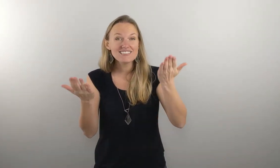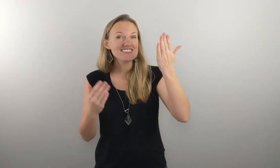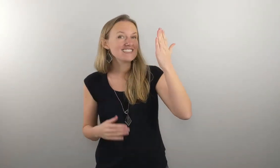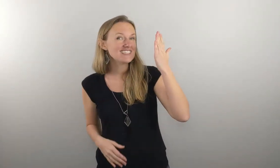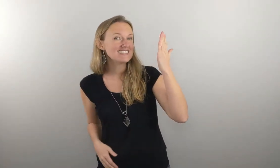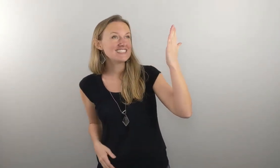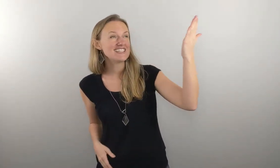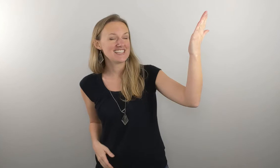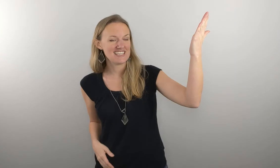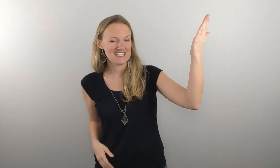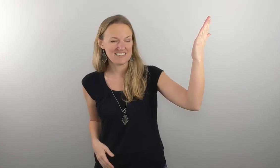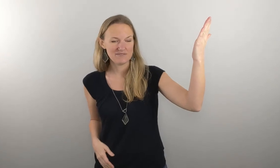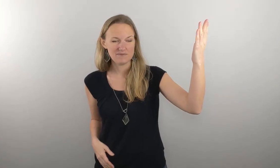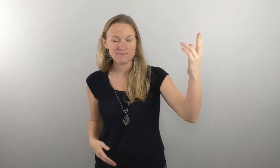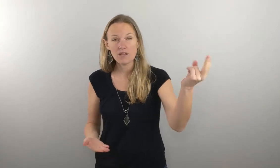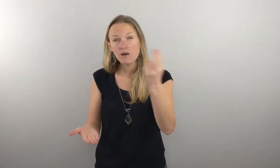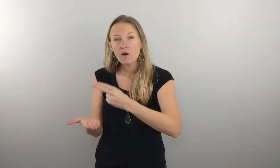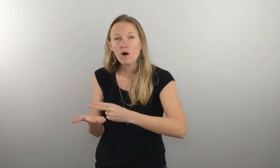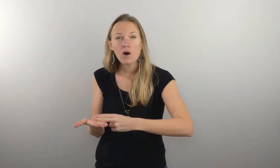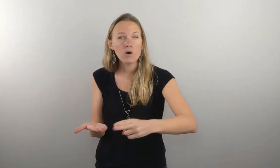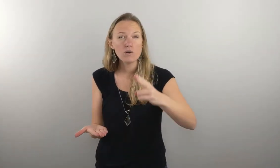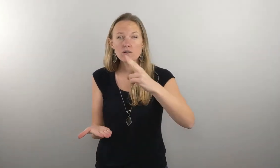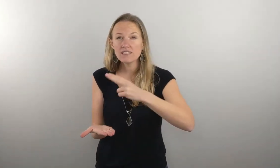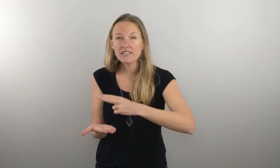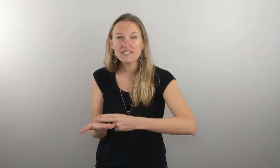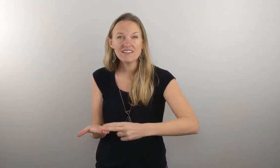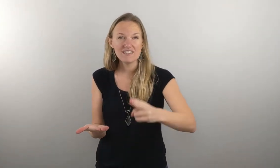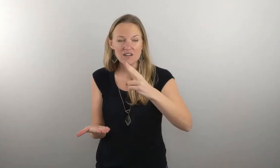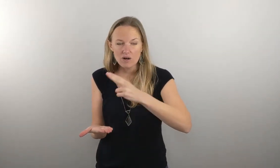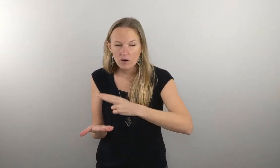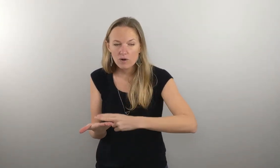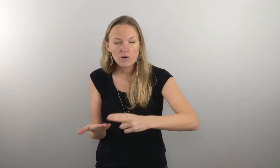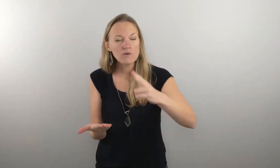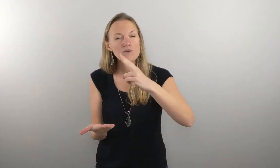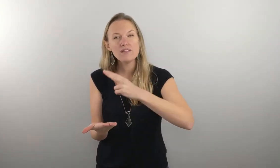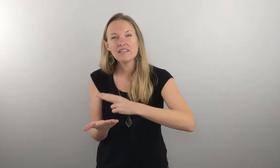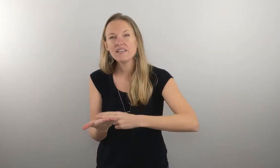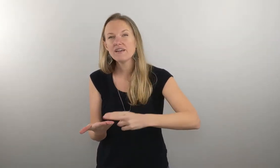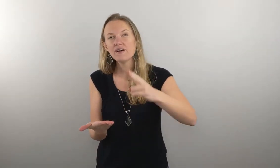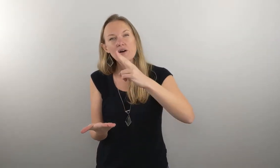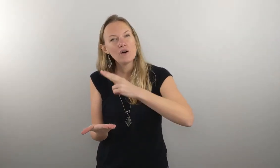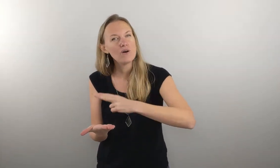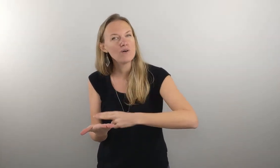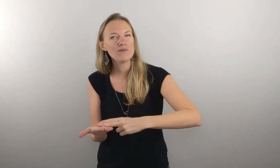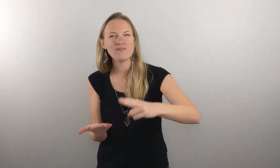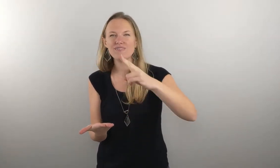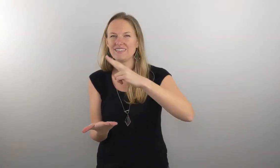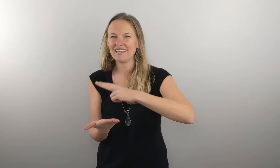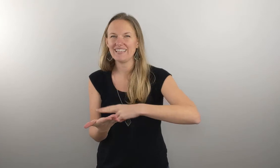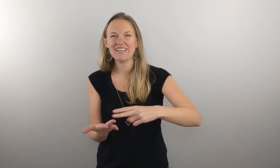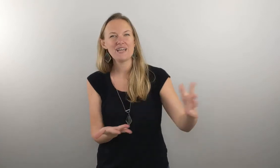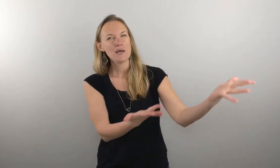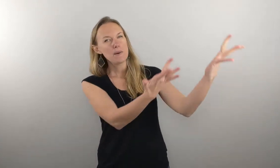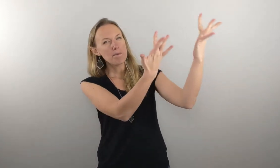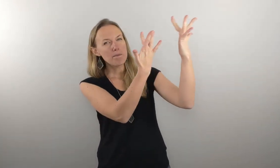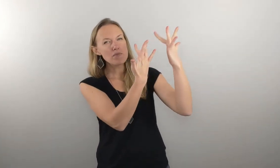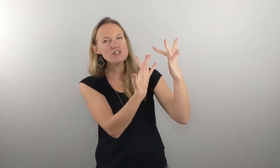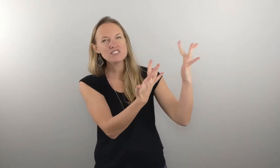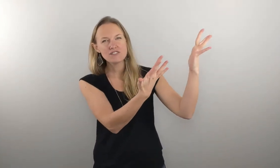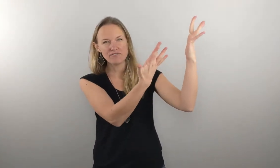rise to thee. Holy, holy, holy,